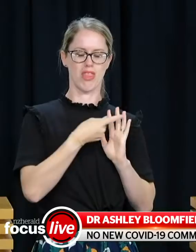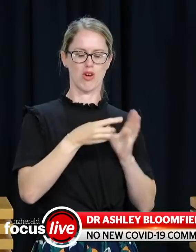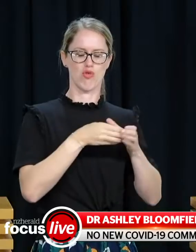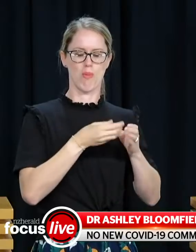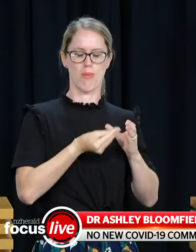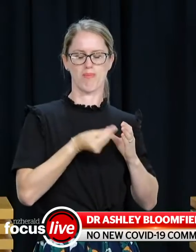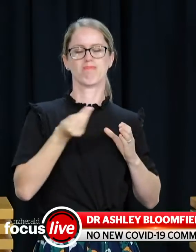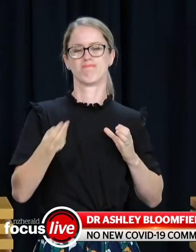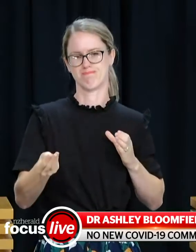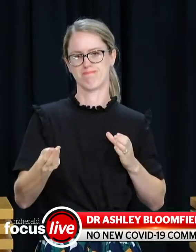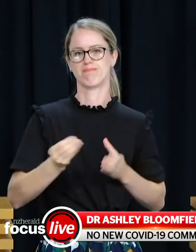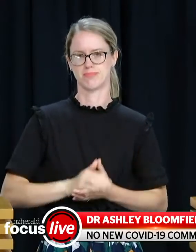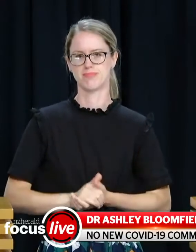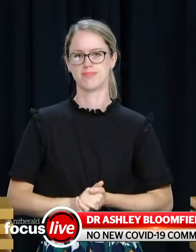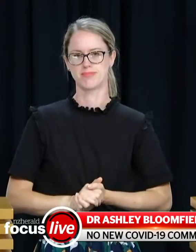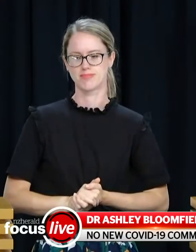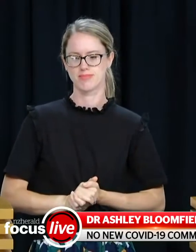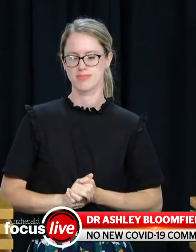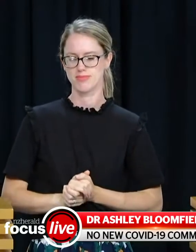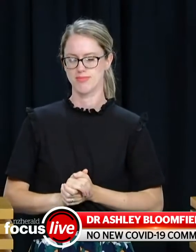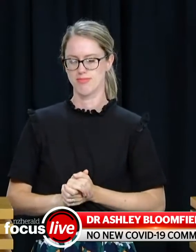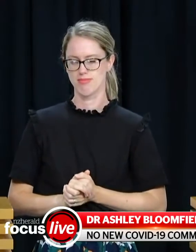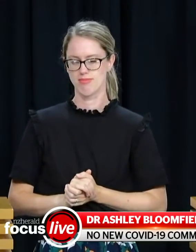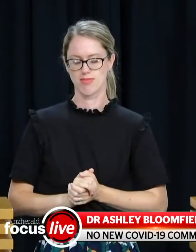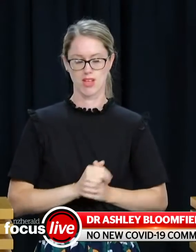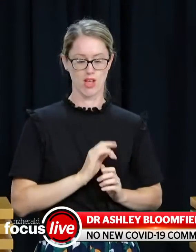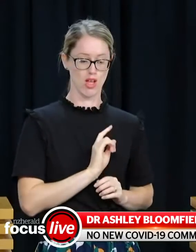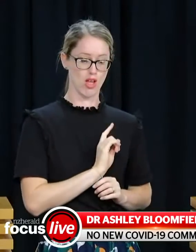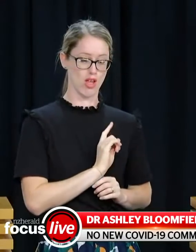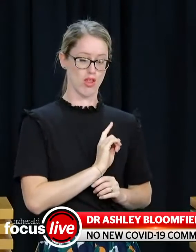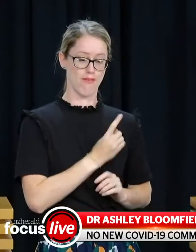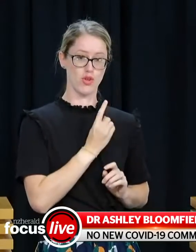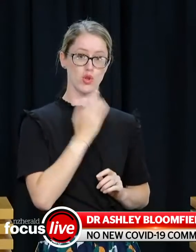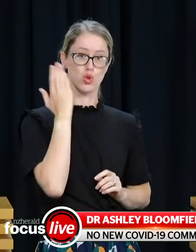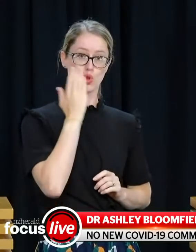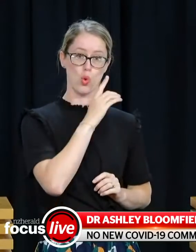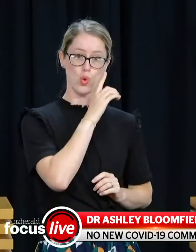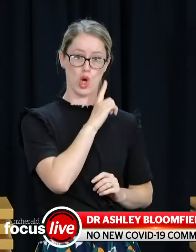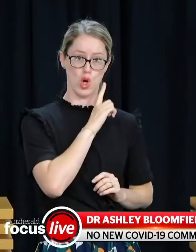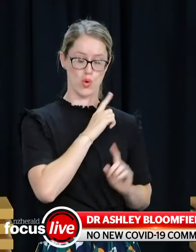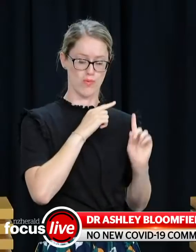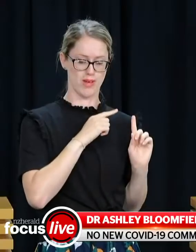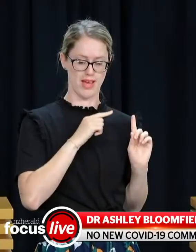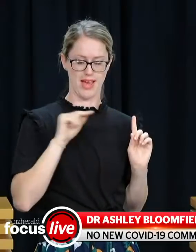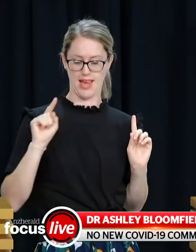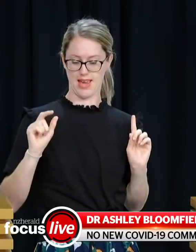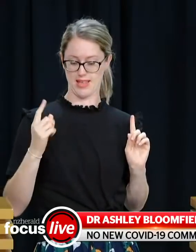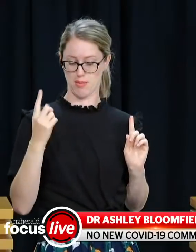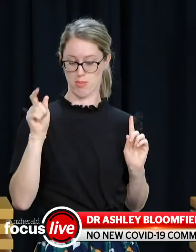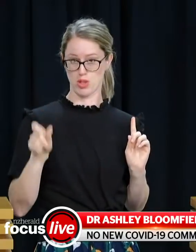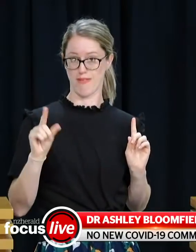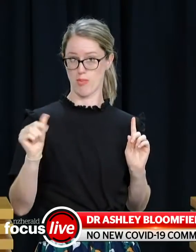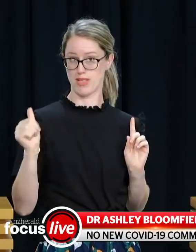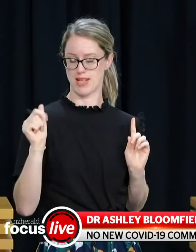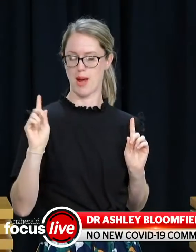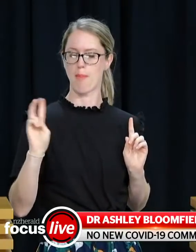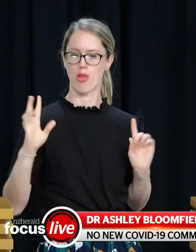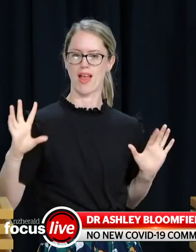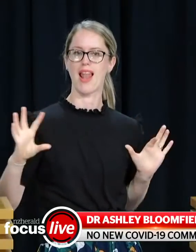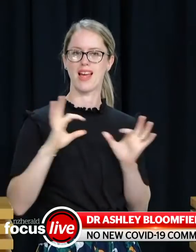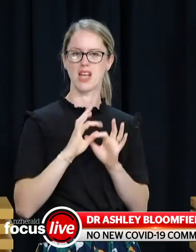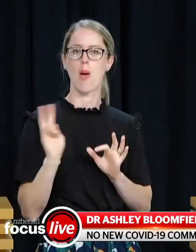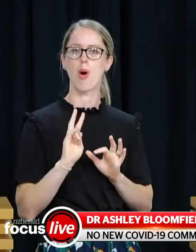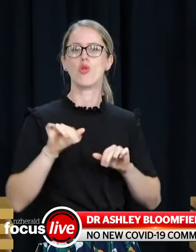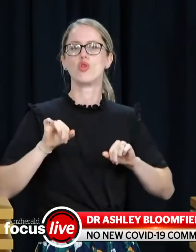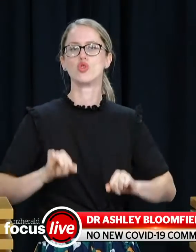here. So both Cases A, the original schoolgirl, and I yesterday are genomically linked. Both are